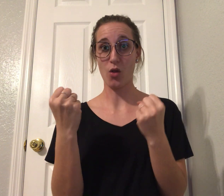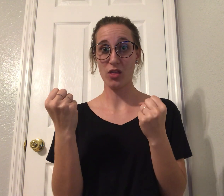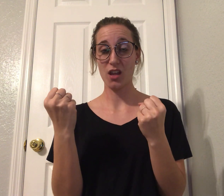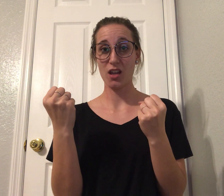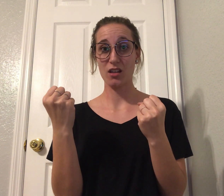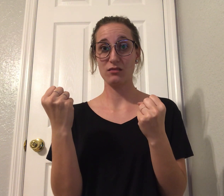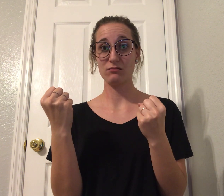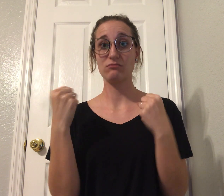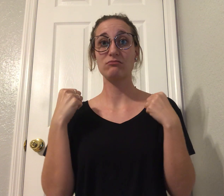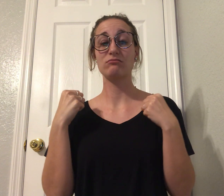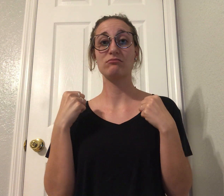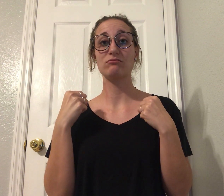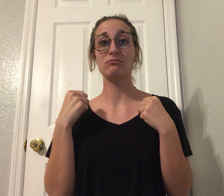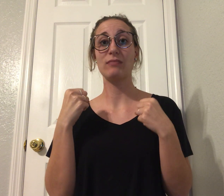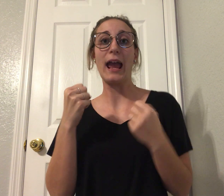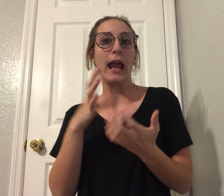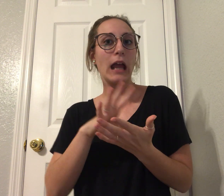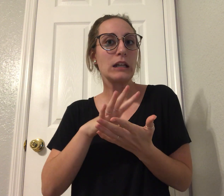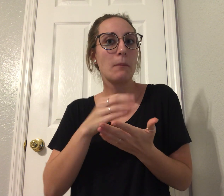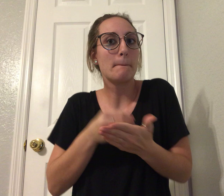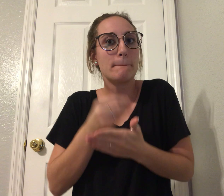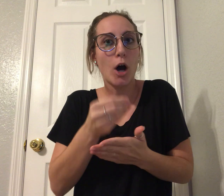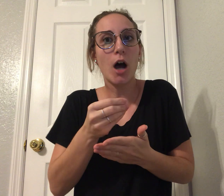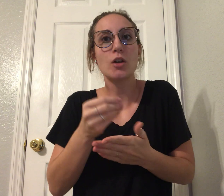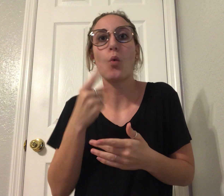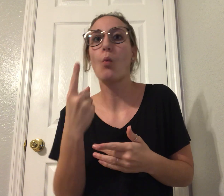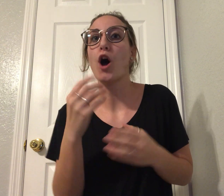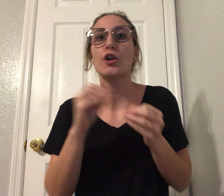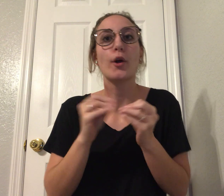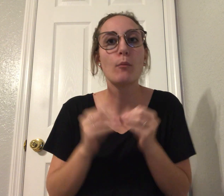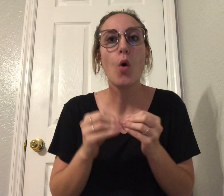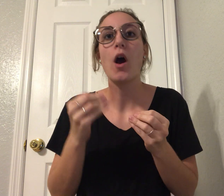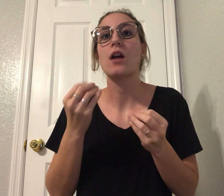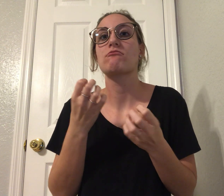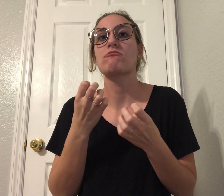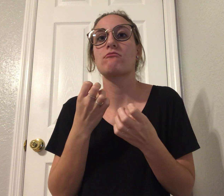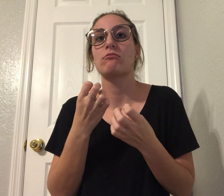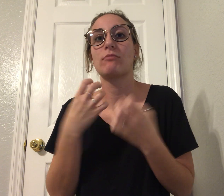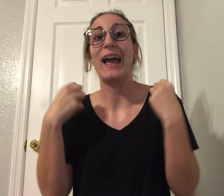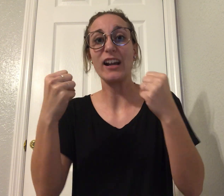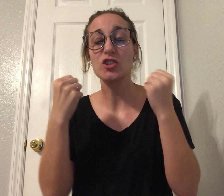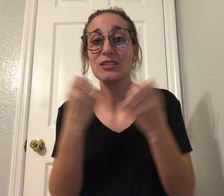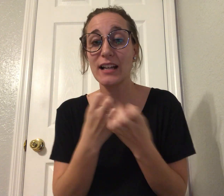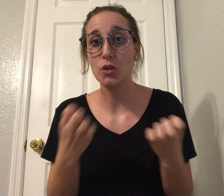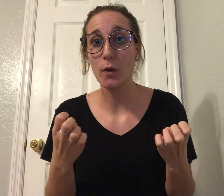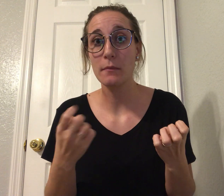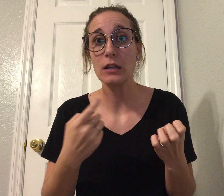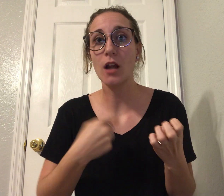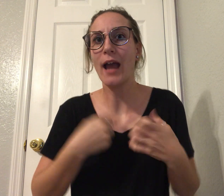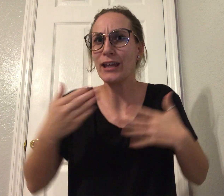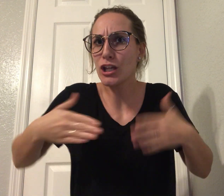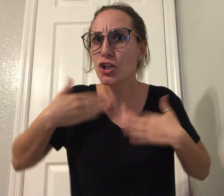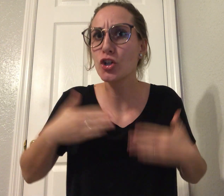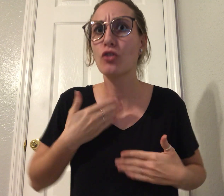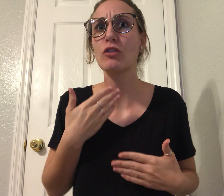cool exercise pieces of equipment, awesome. And I encourage everyone at some point in time, if you find,